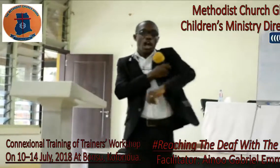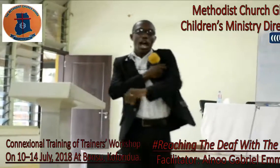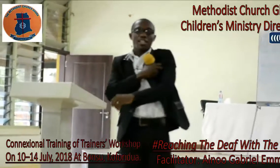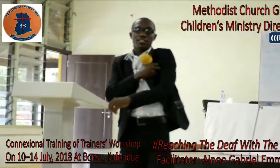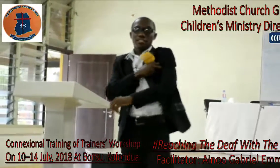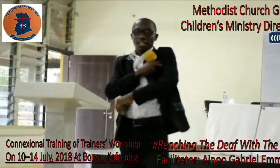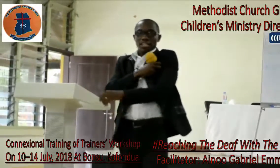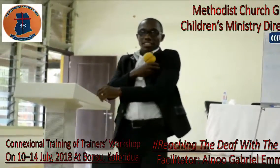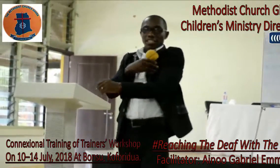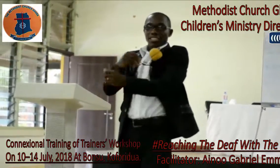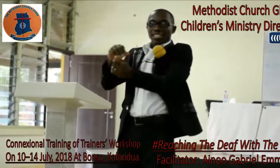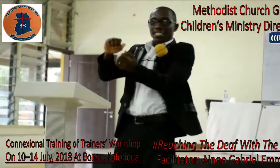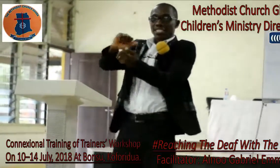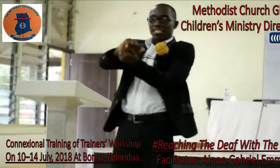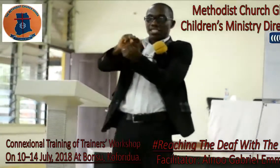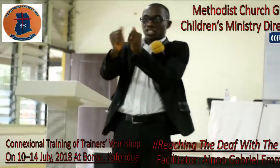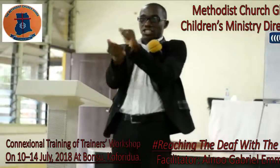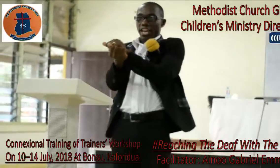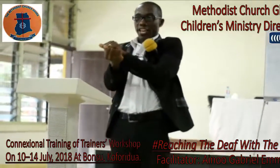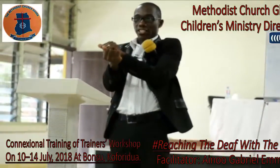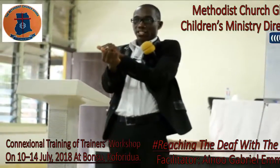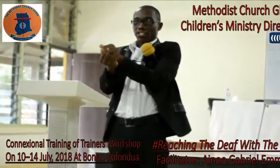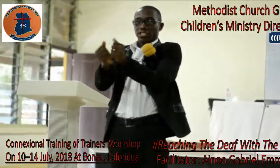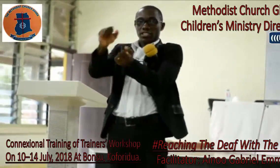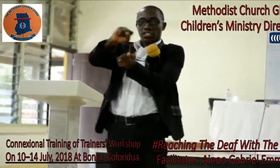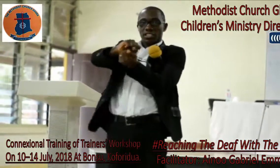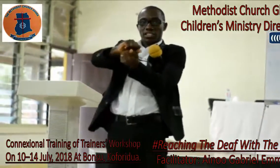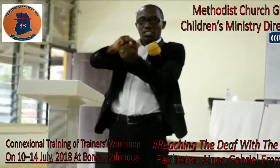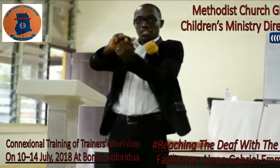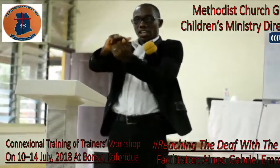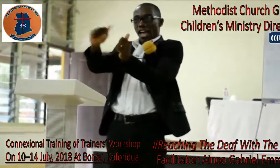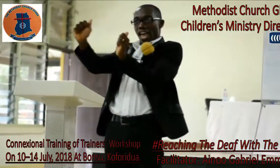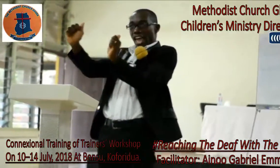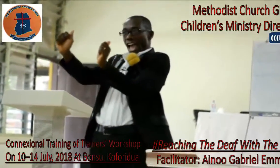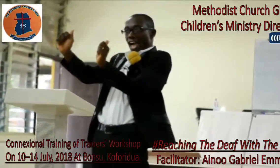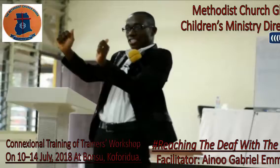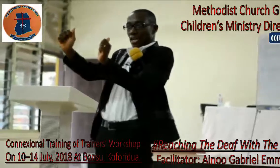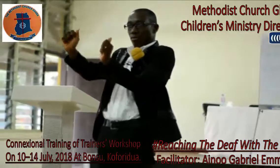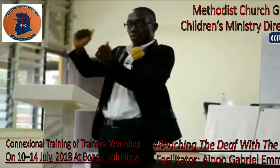heart. This is change. A handshake.